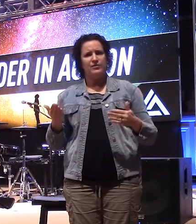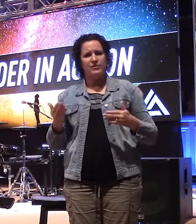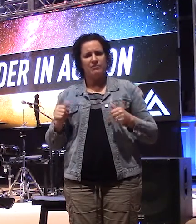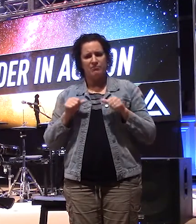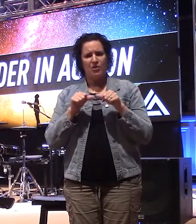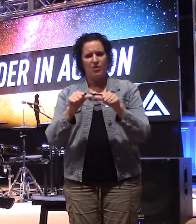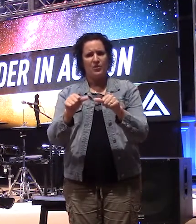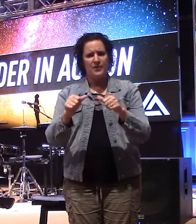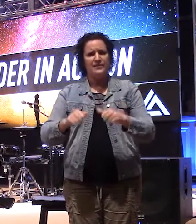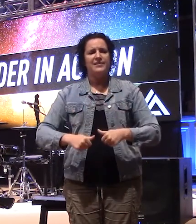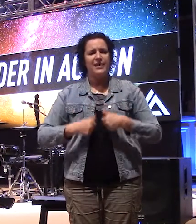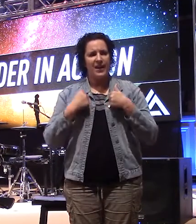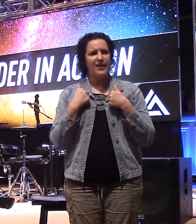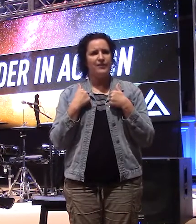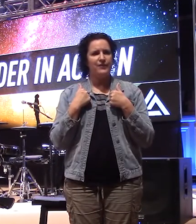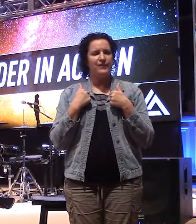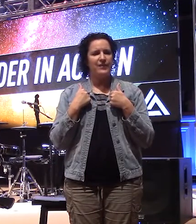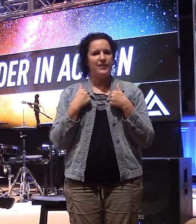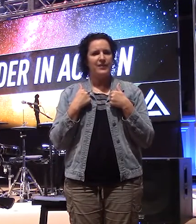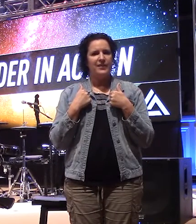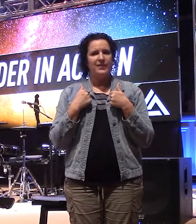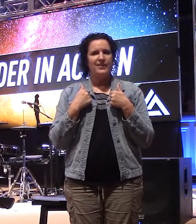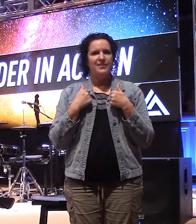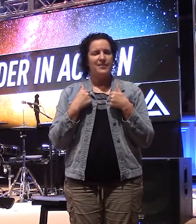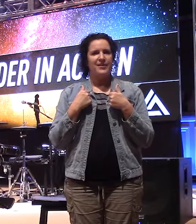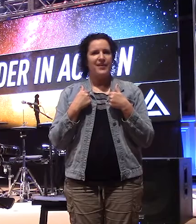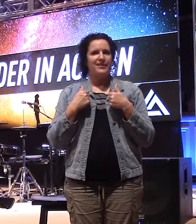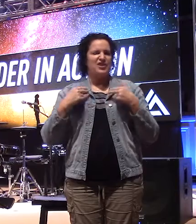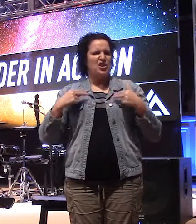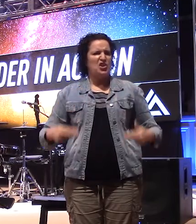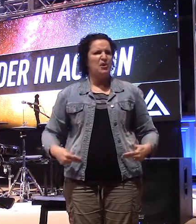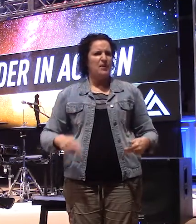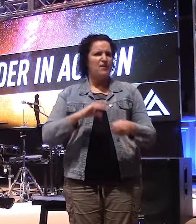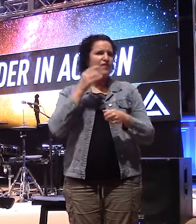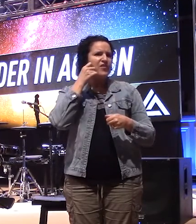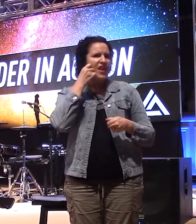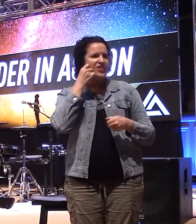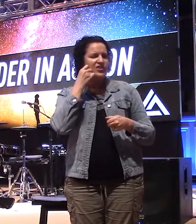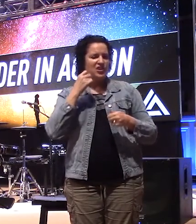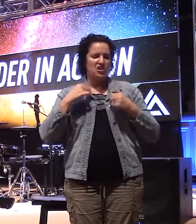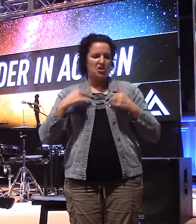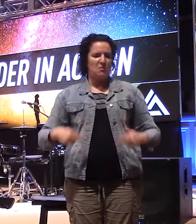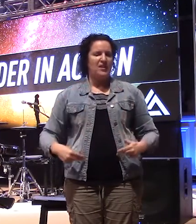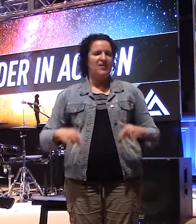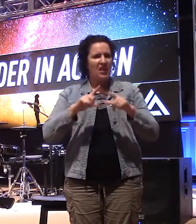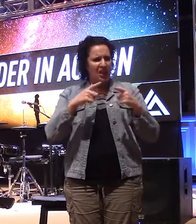universe who spoke into existence, not confined to human flesh and human language?